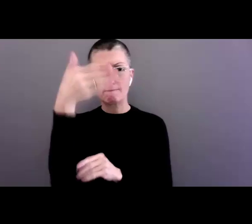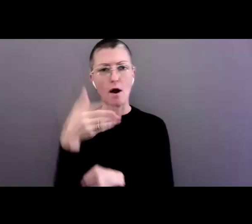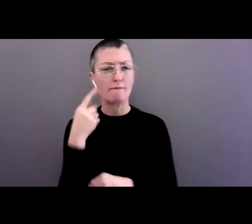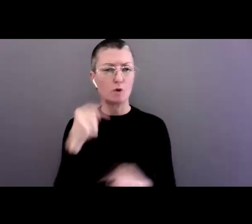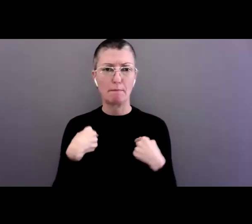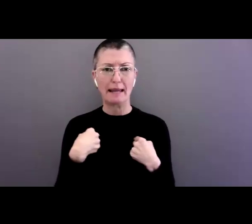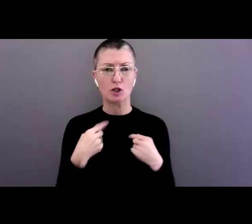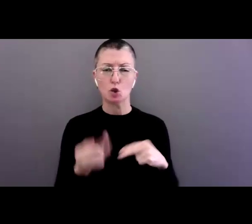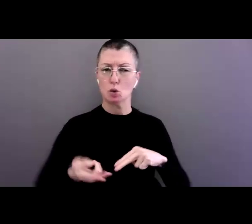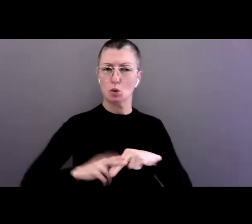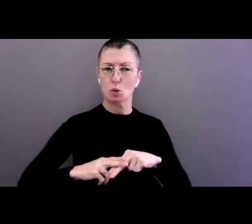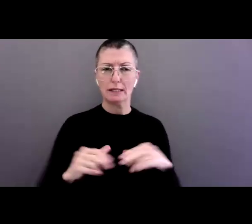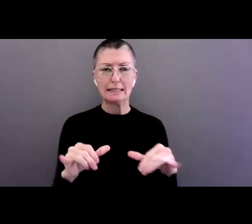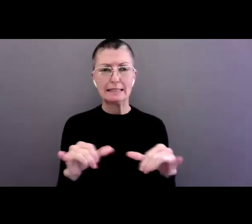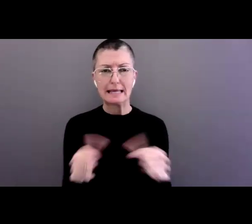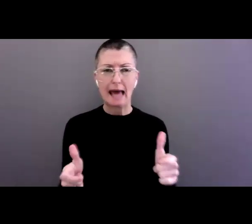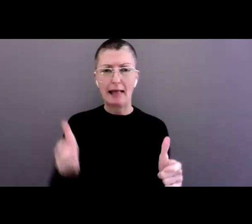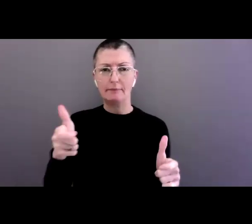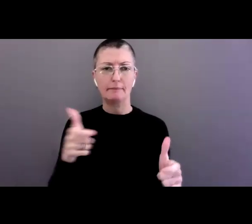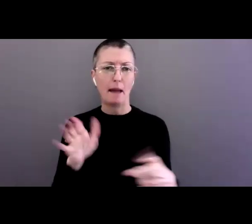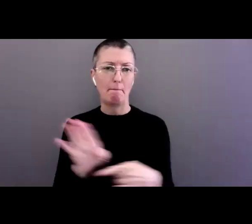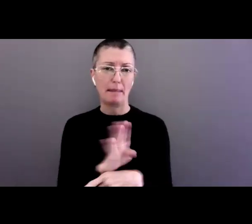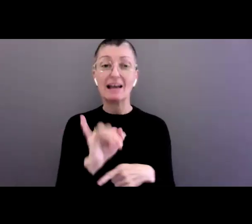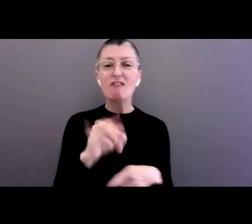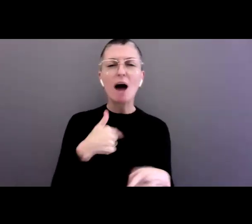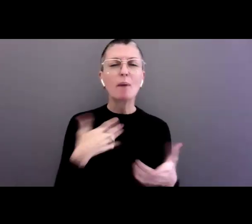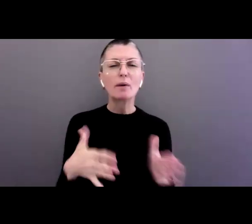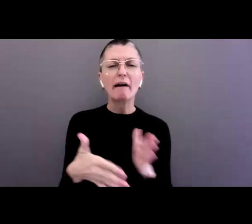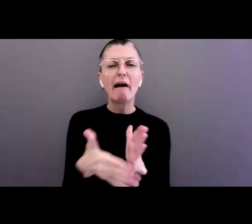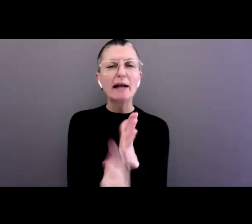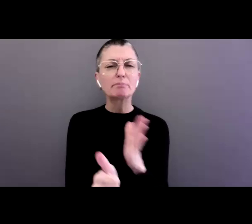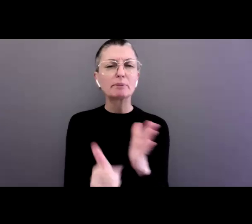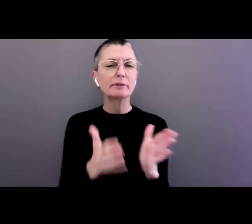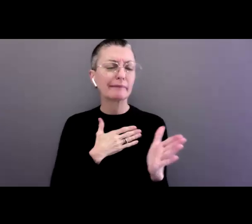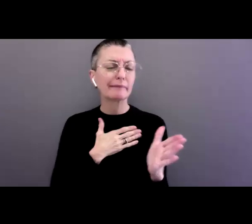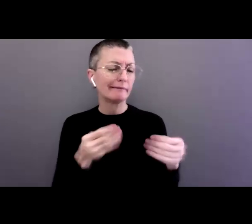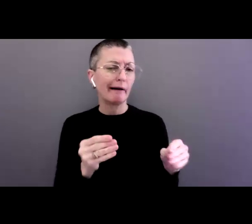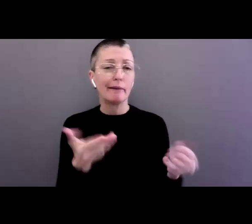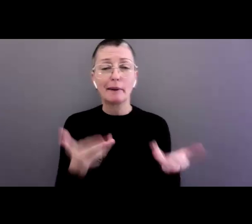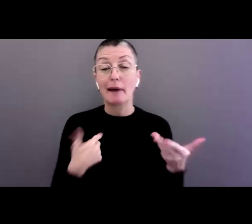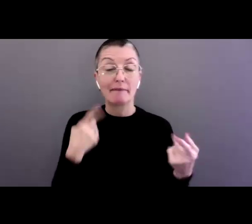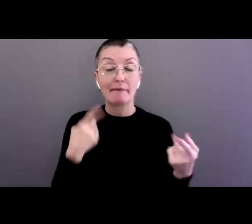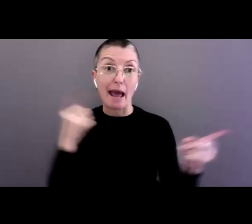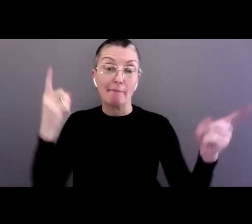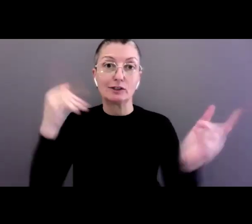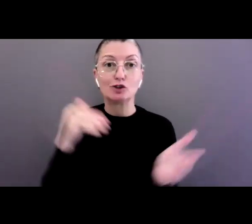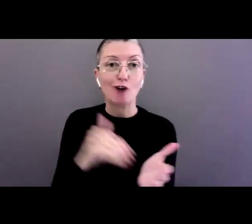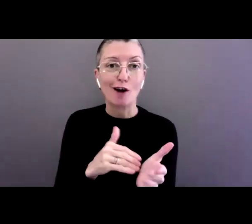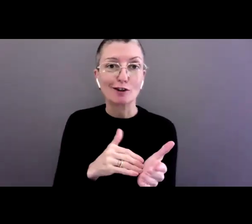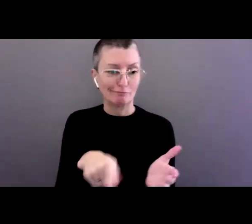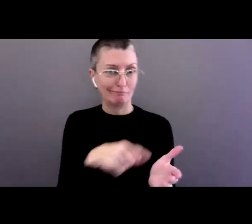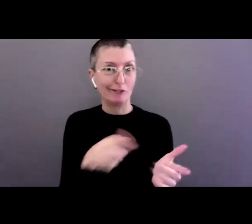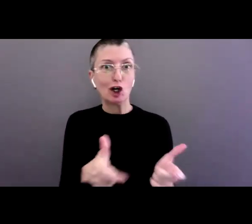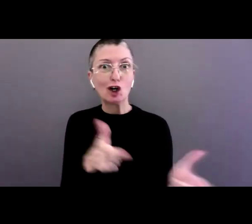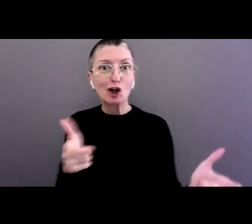scale my business. So if I was an expert in whatever I was selling, maybe I'm some type of famous doctor, I got a huge following, I got